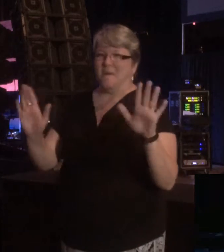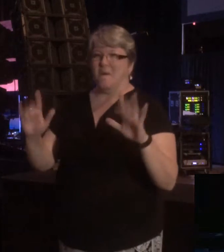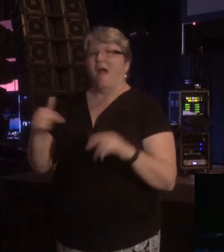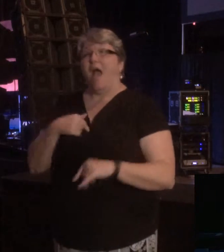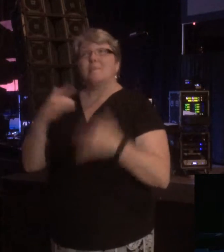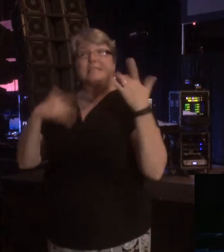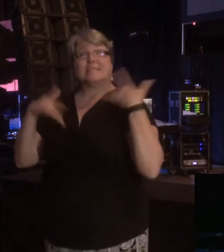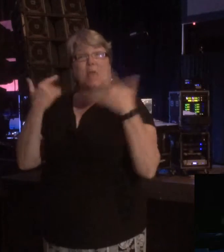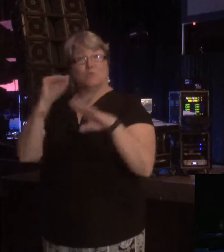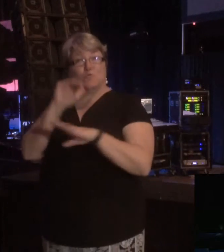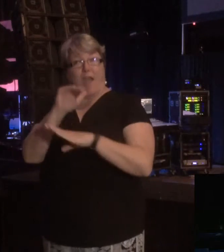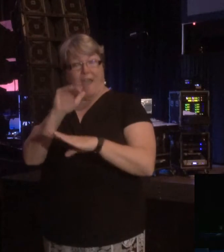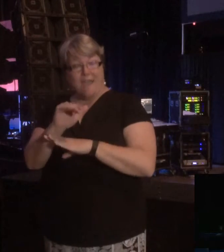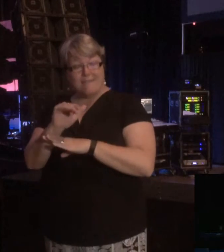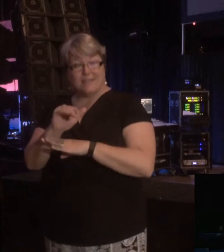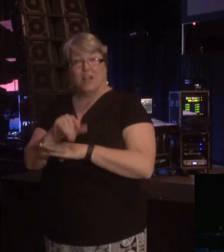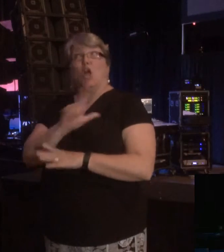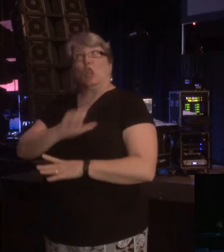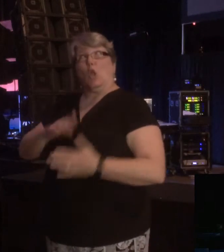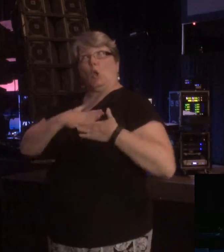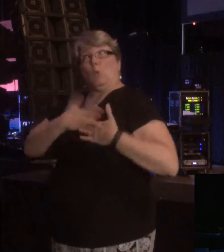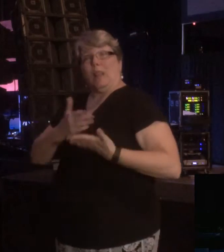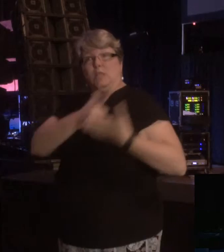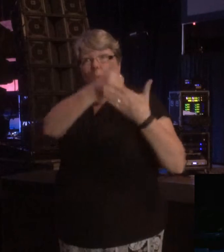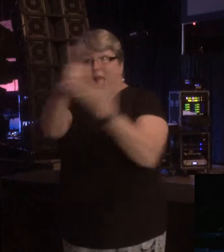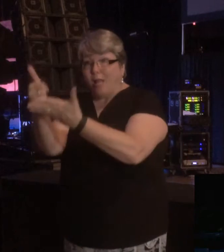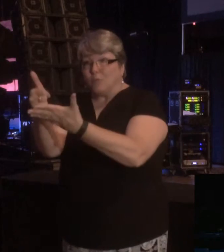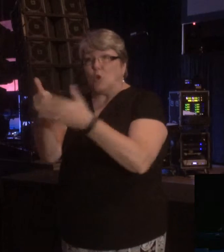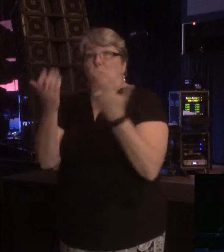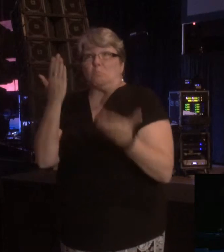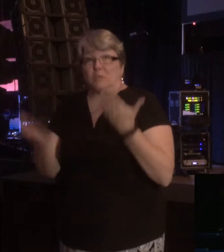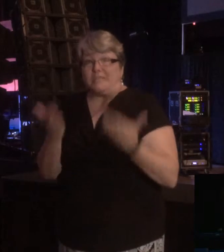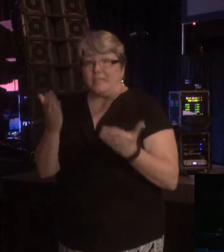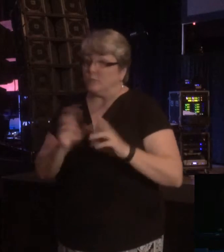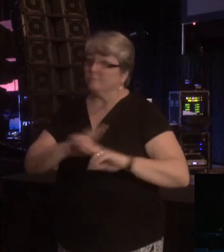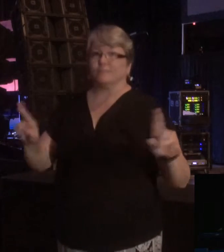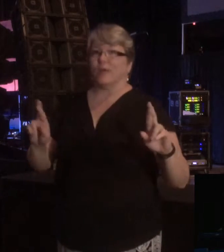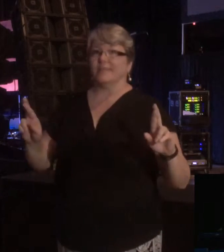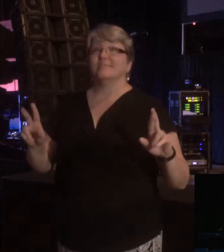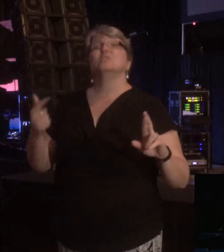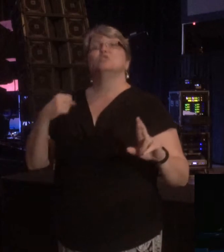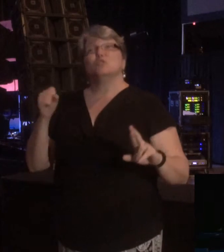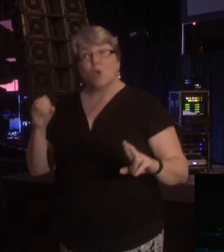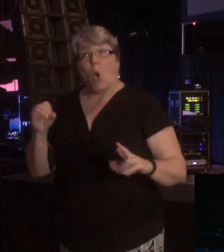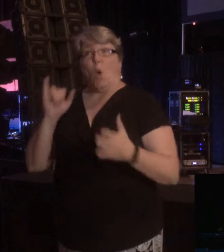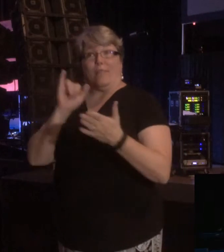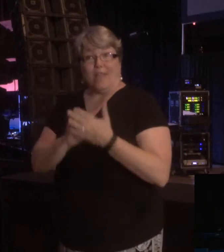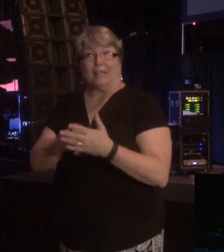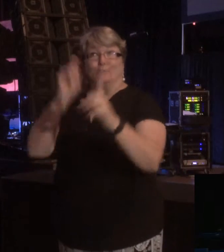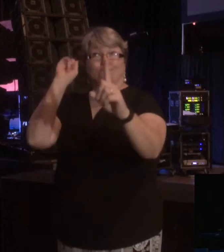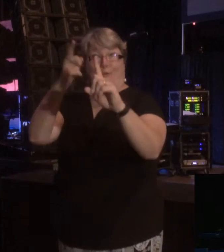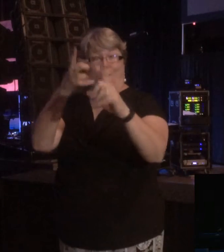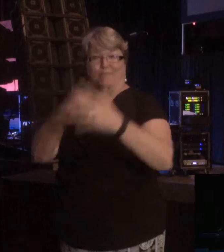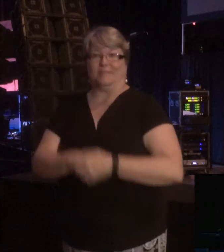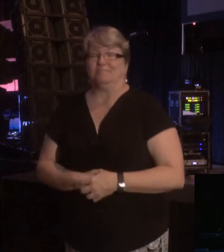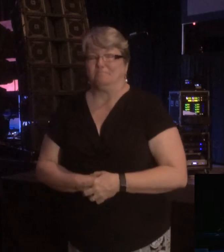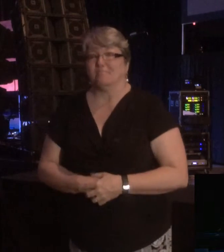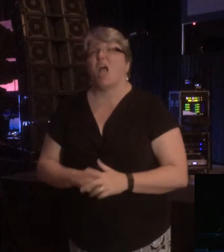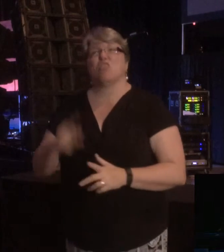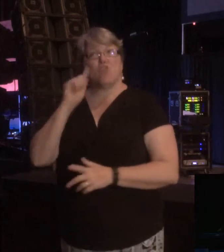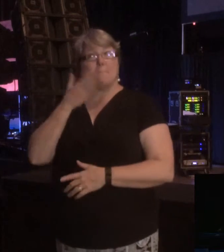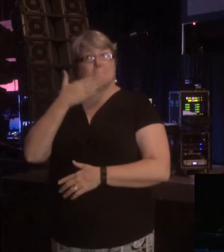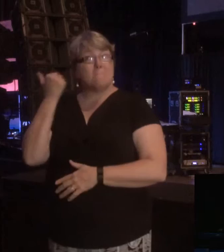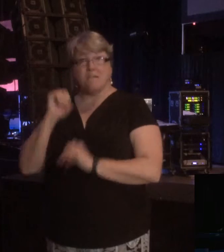this together. So the first couple is me and my wife, Donna. So if you haven't met Donna